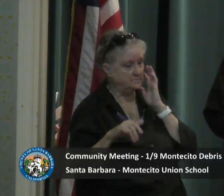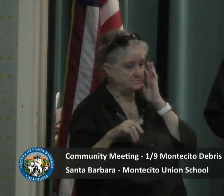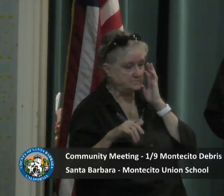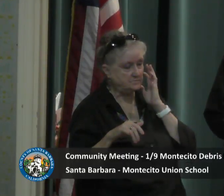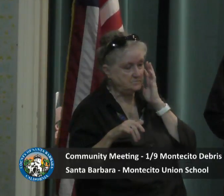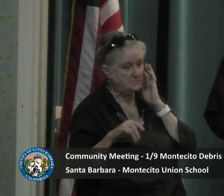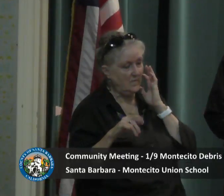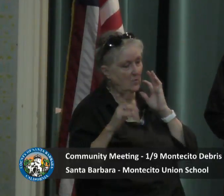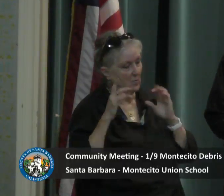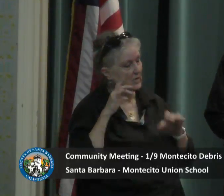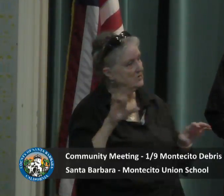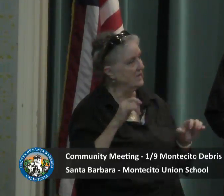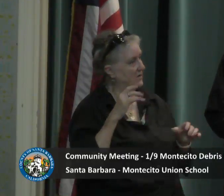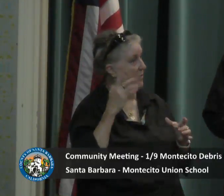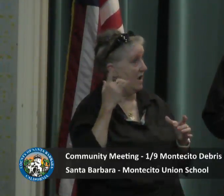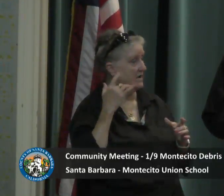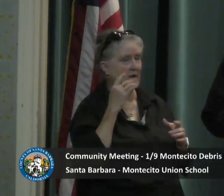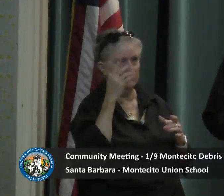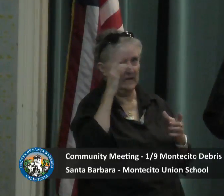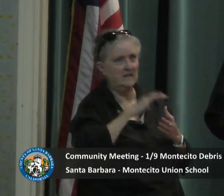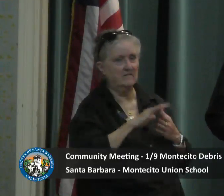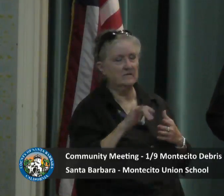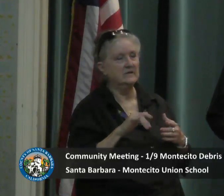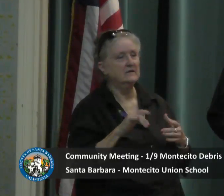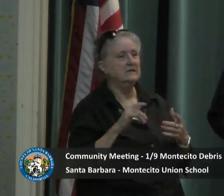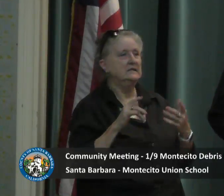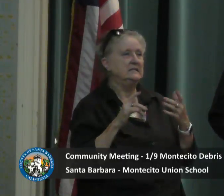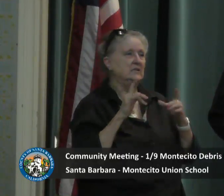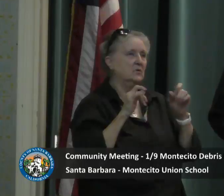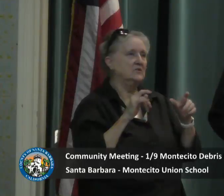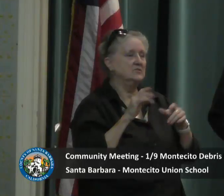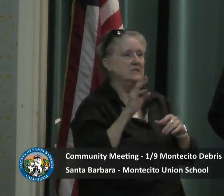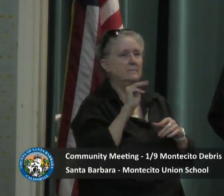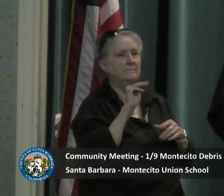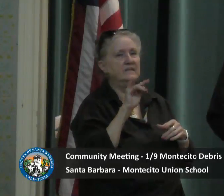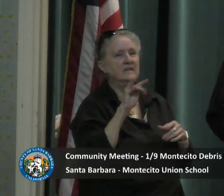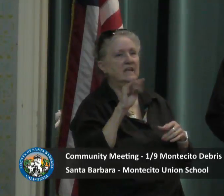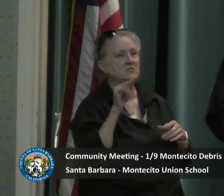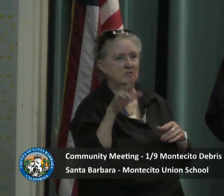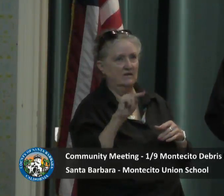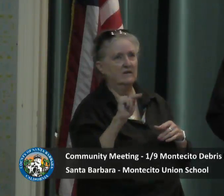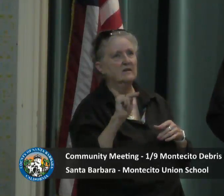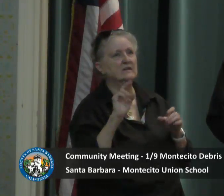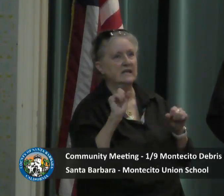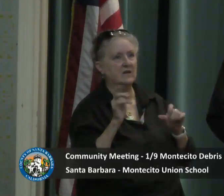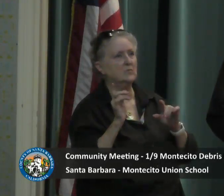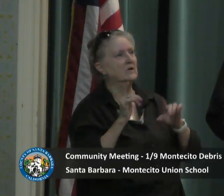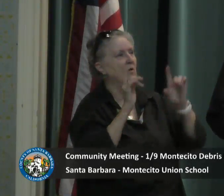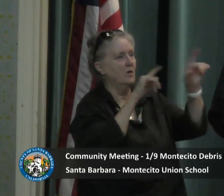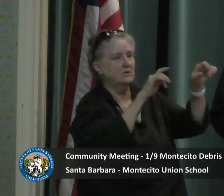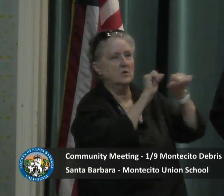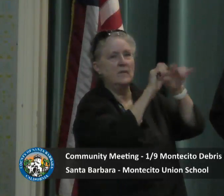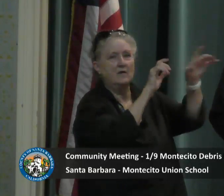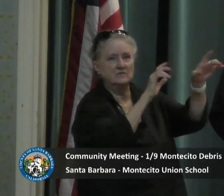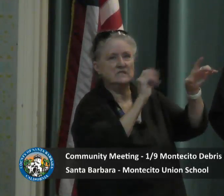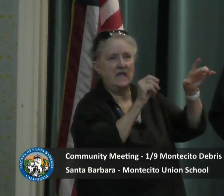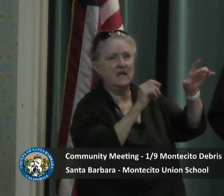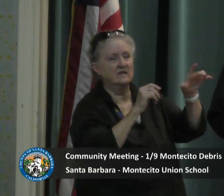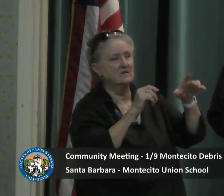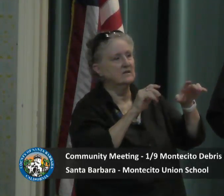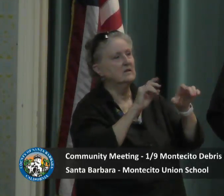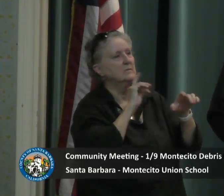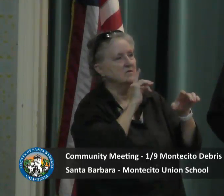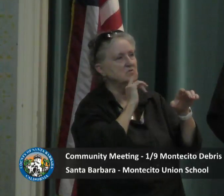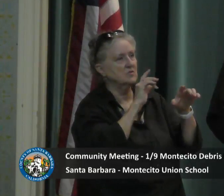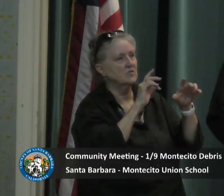in it. The question of mitigation measures. What I heard in the question of can we get up on the mountains and make